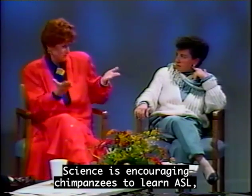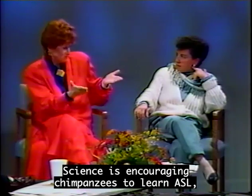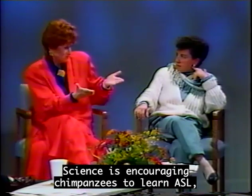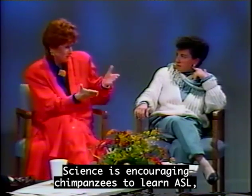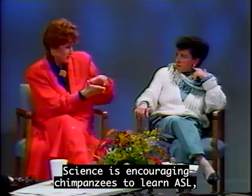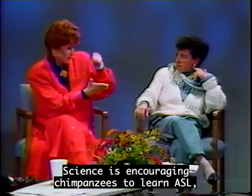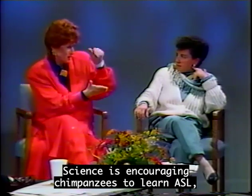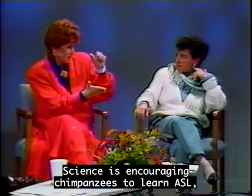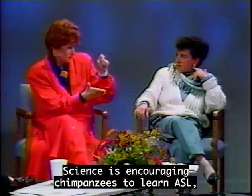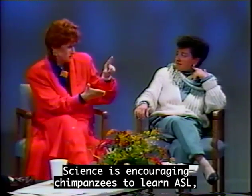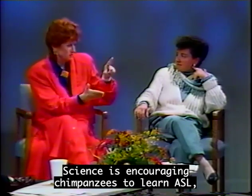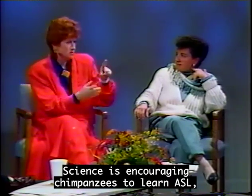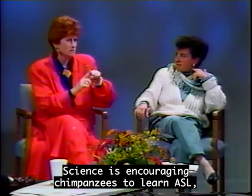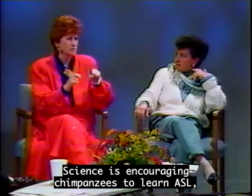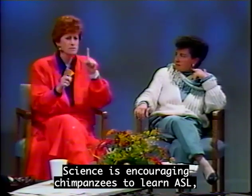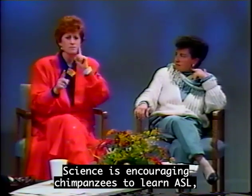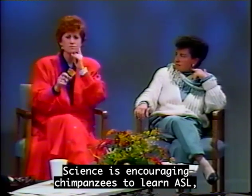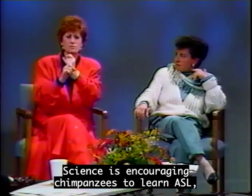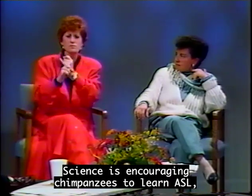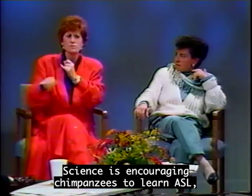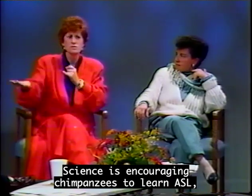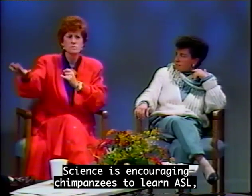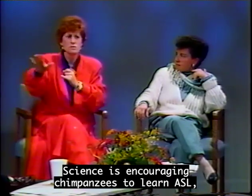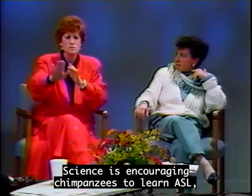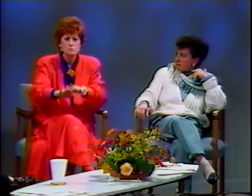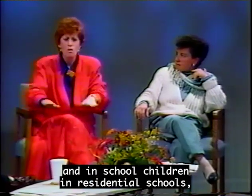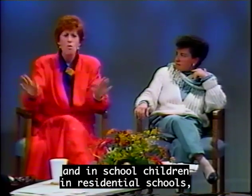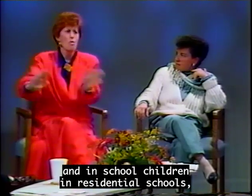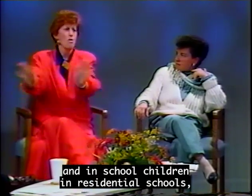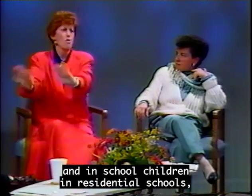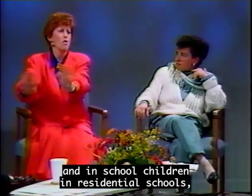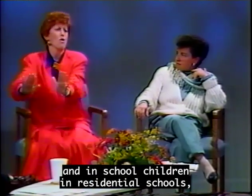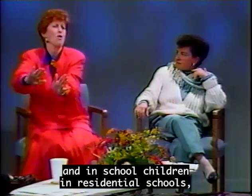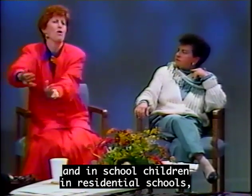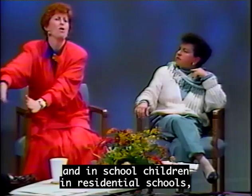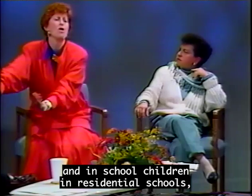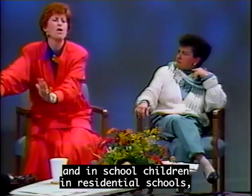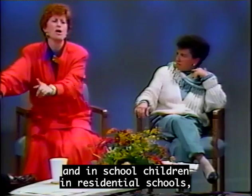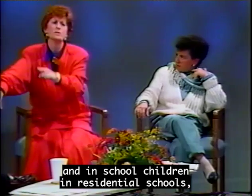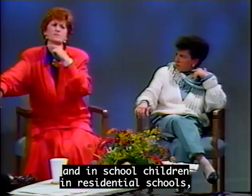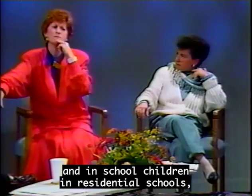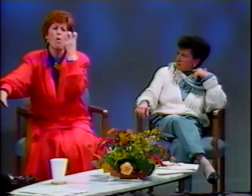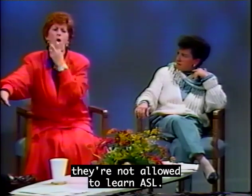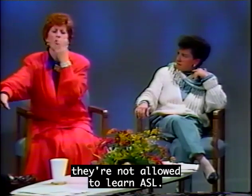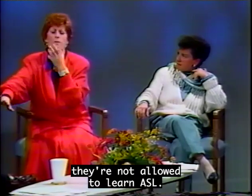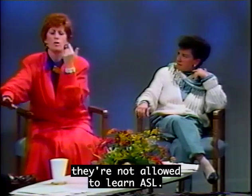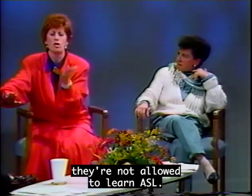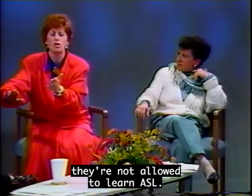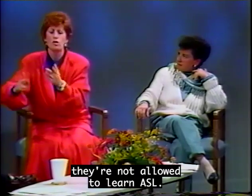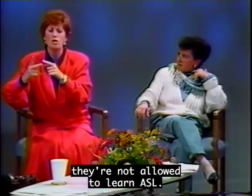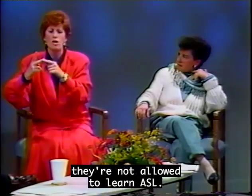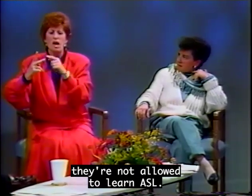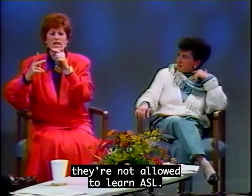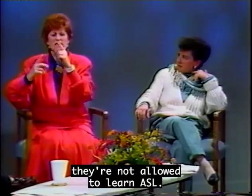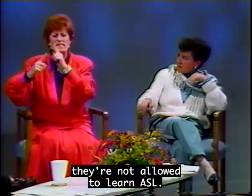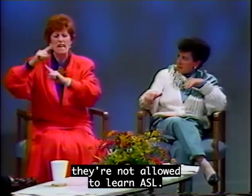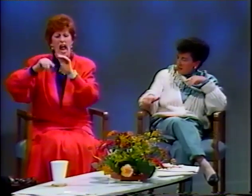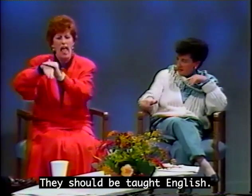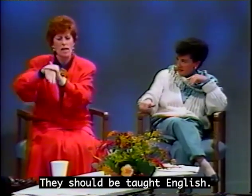Science is encouraging chimpanzees to learn ASL. And in school children, in residential schools, they're not allowed to learn ASL. They